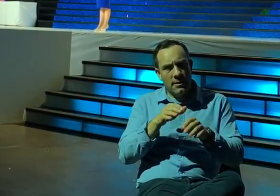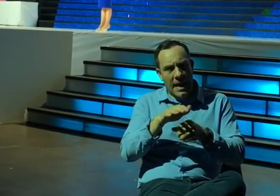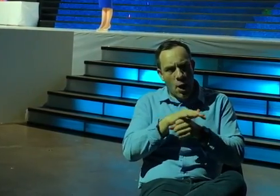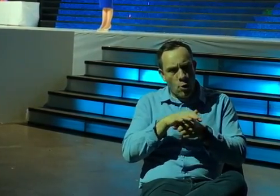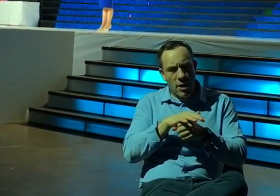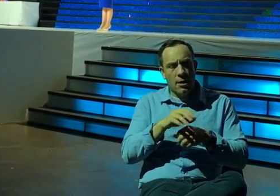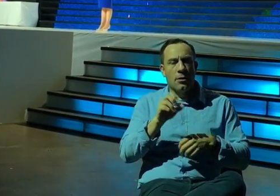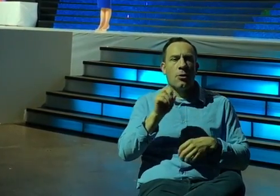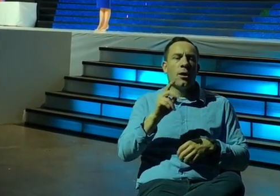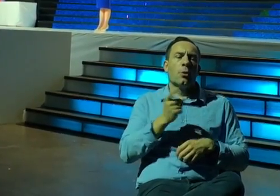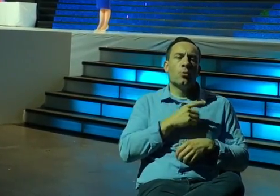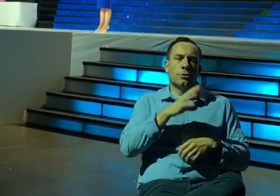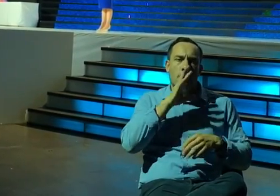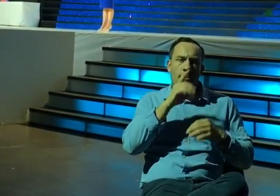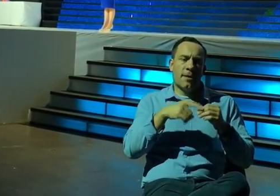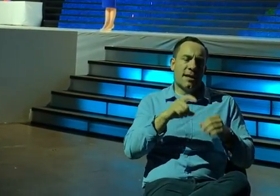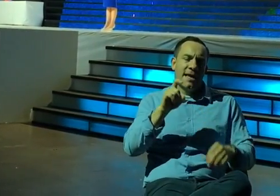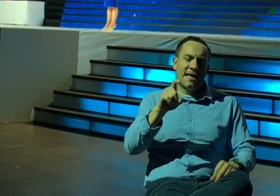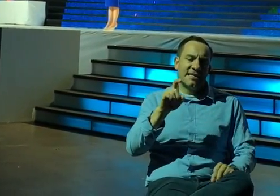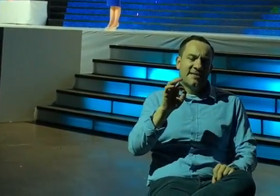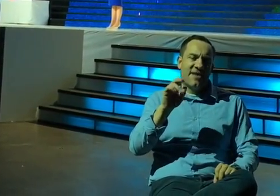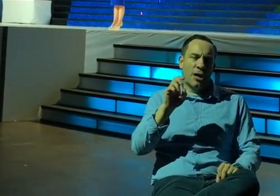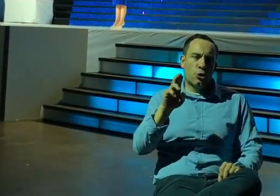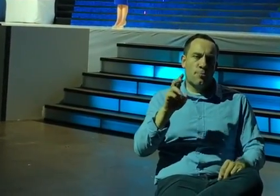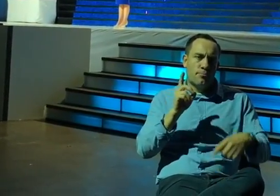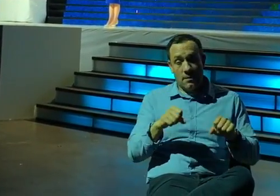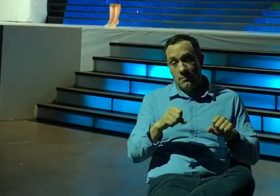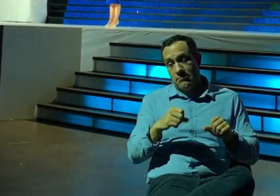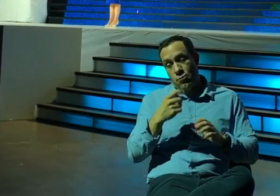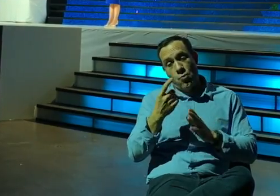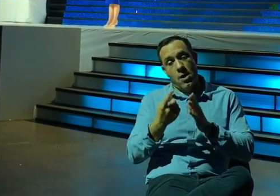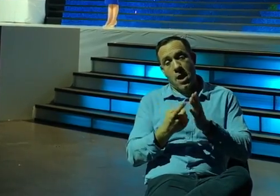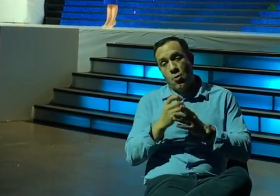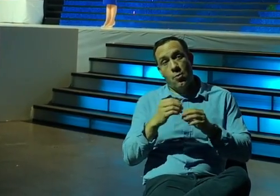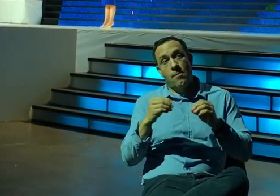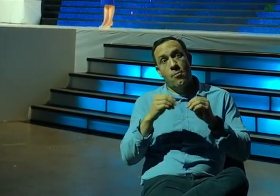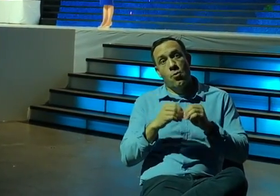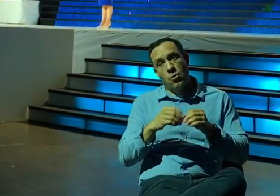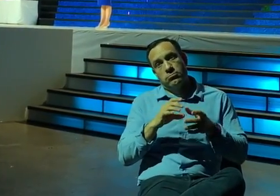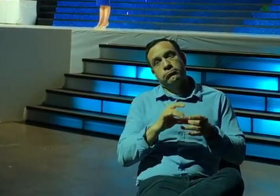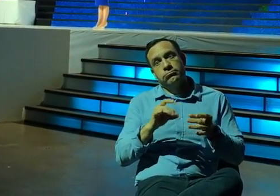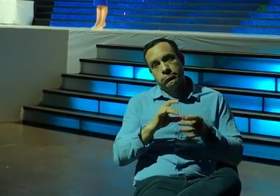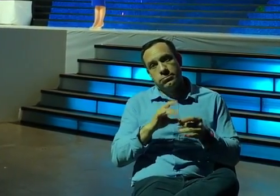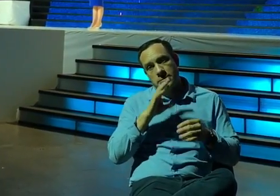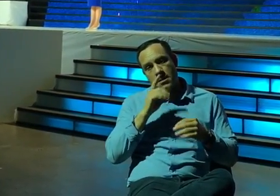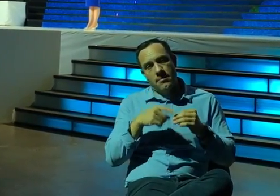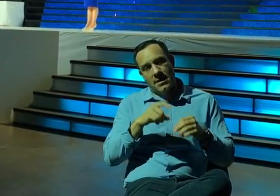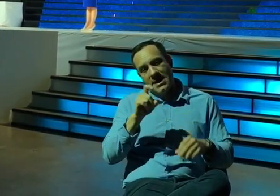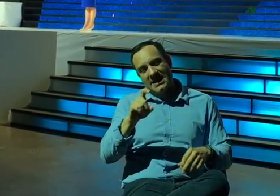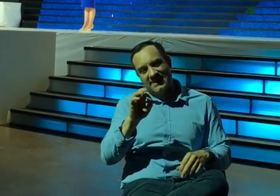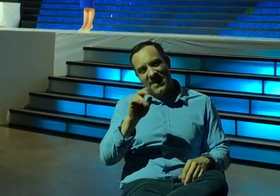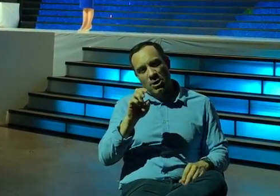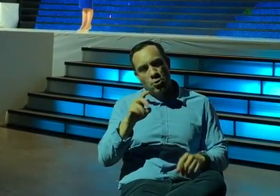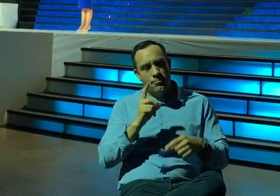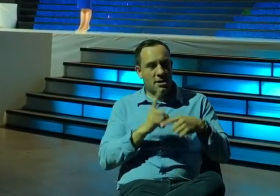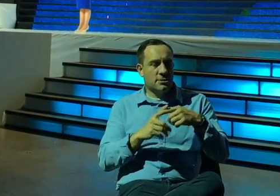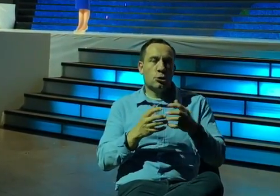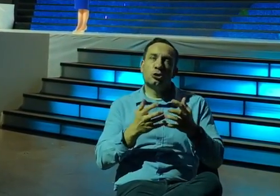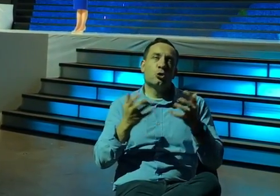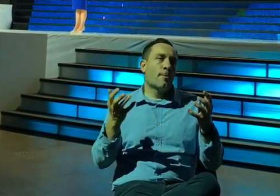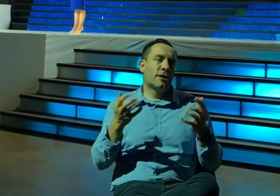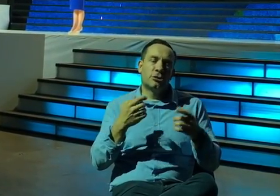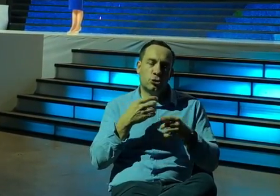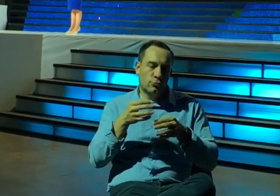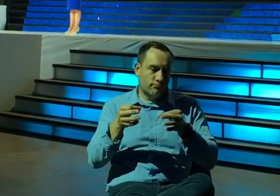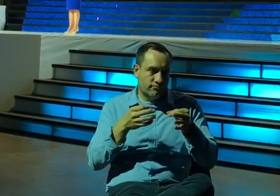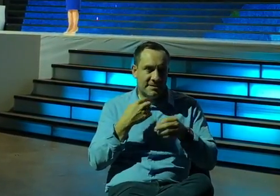Factor Plus. Now, before I jump into this, I'm talking about X Factor Plus. There's so much to tell you because it truly is